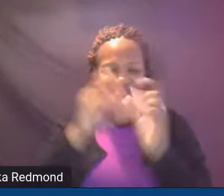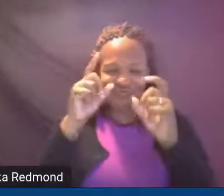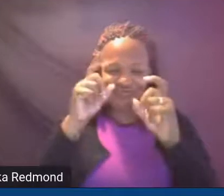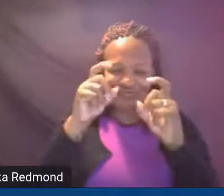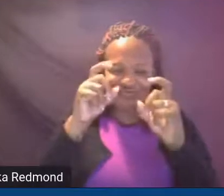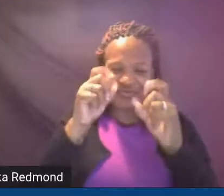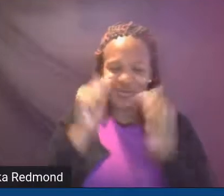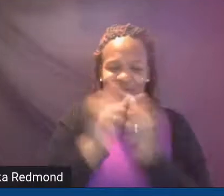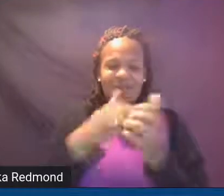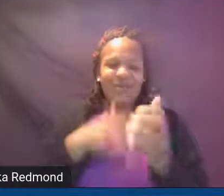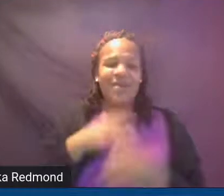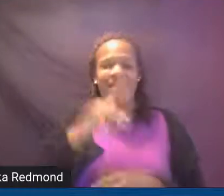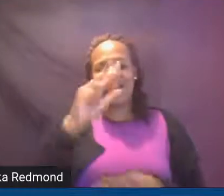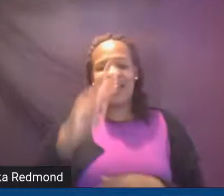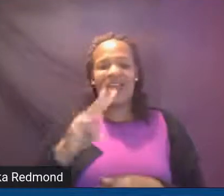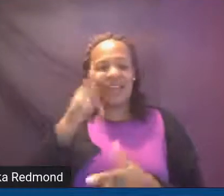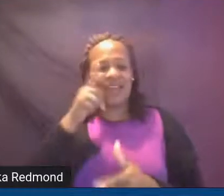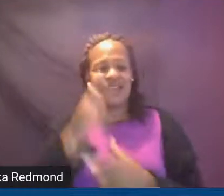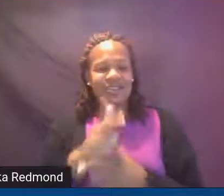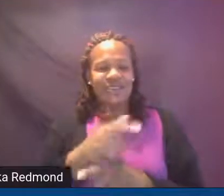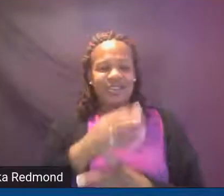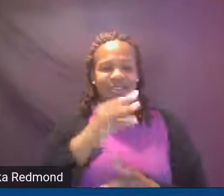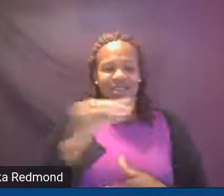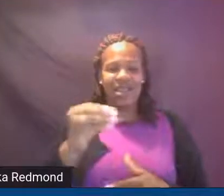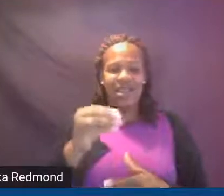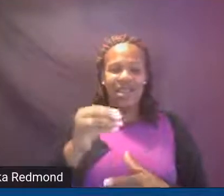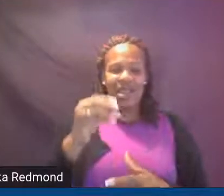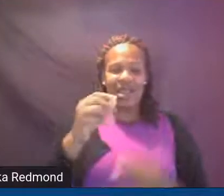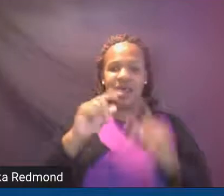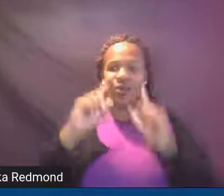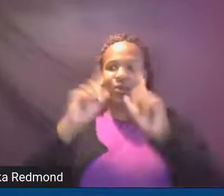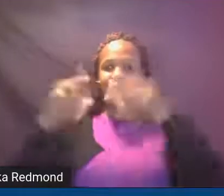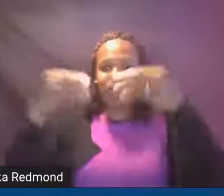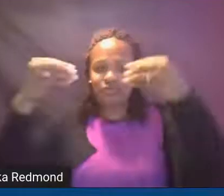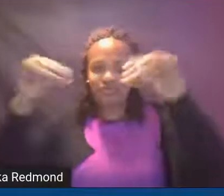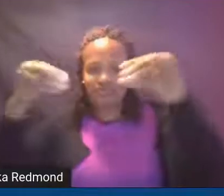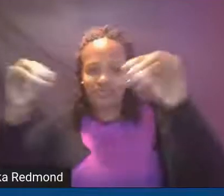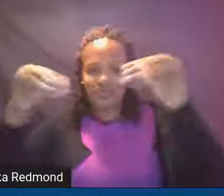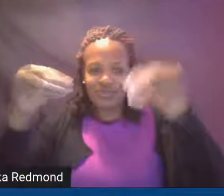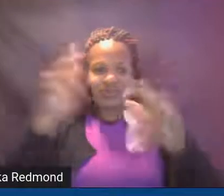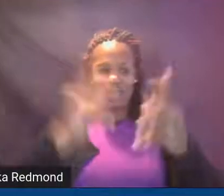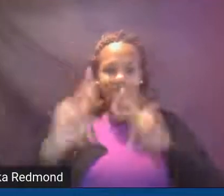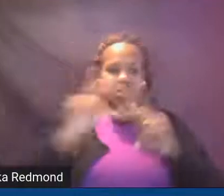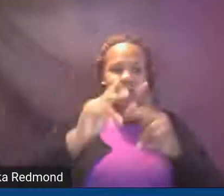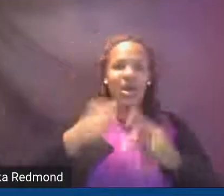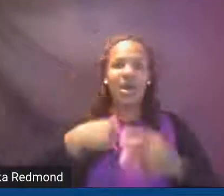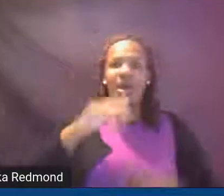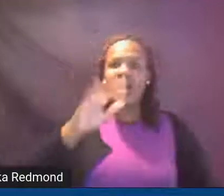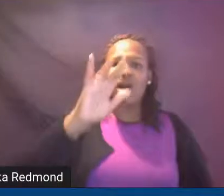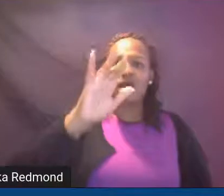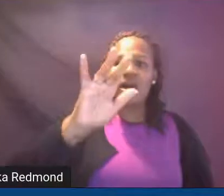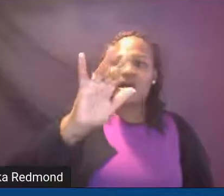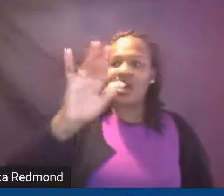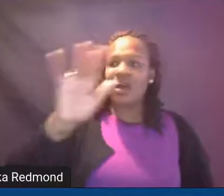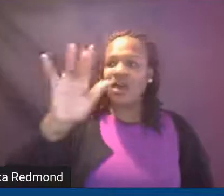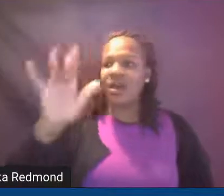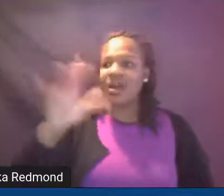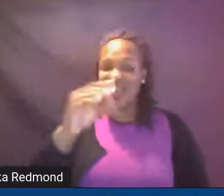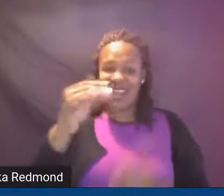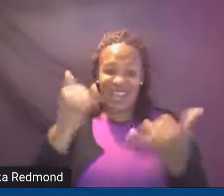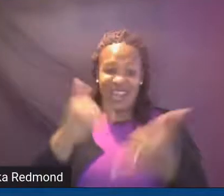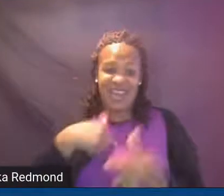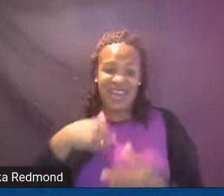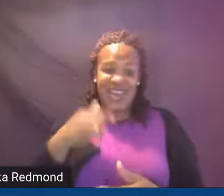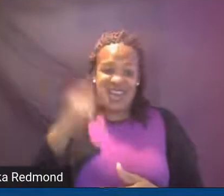get stopped at the grocery store and people would just want to touch it. It was really kind of creepy, and I think nowadays that'd be a felony to touch a strange child, but